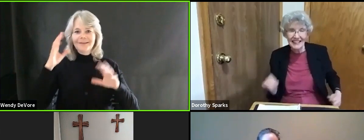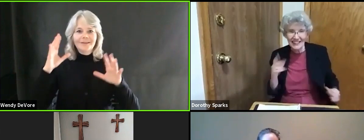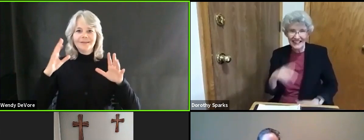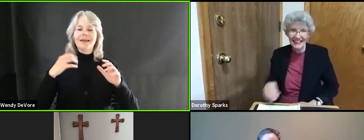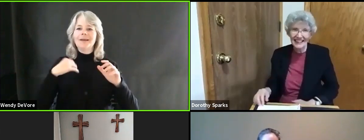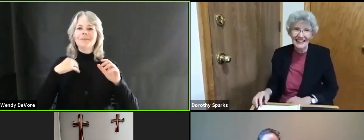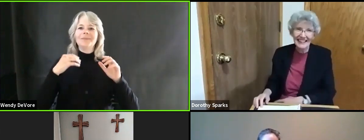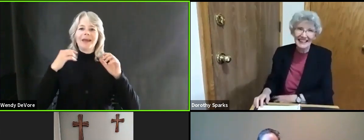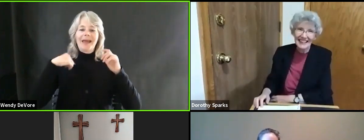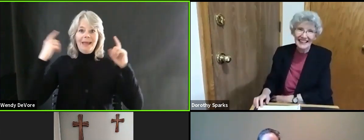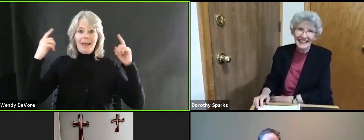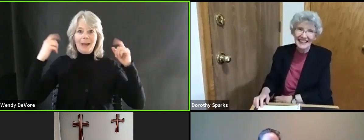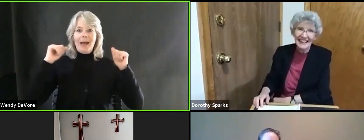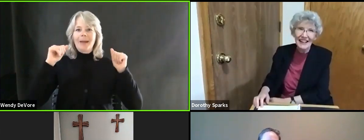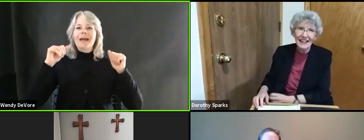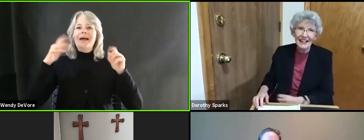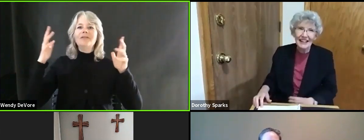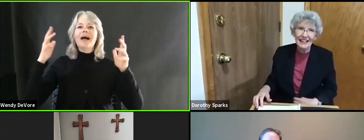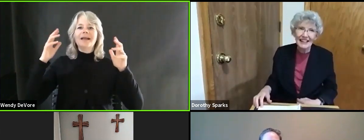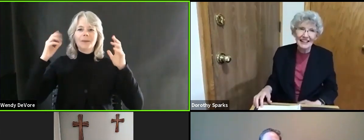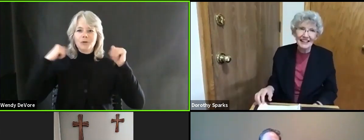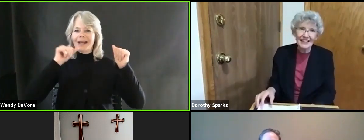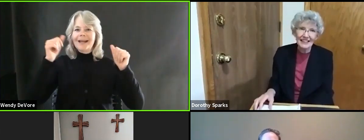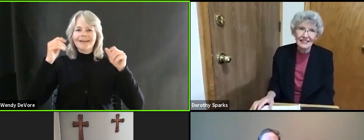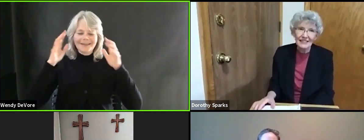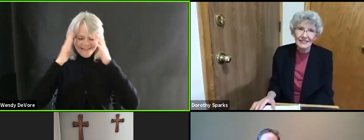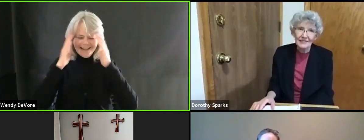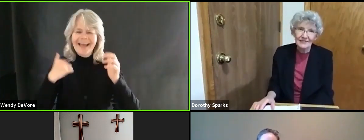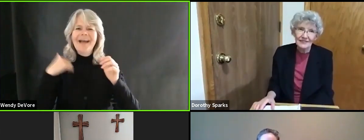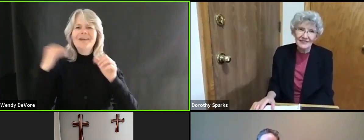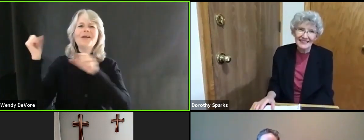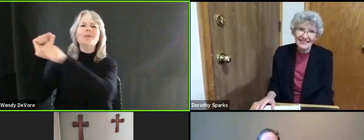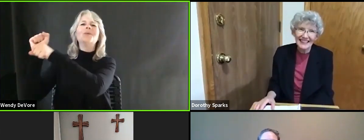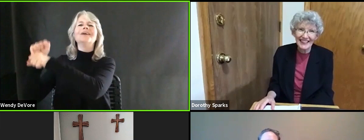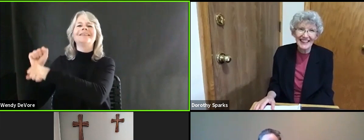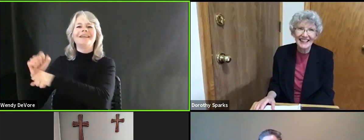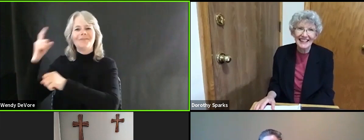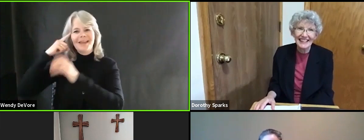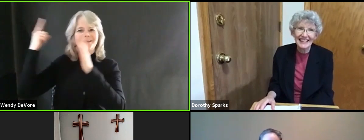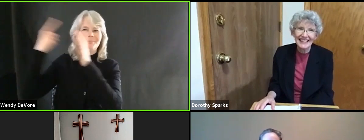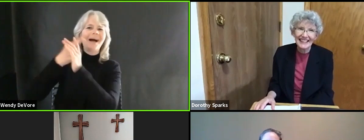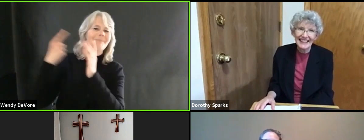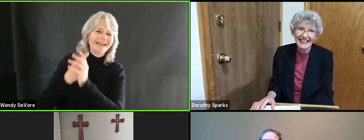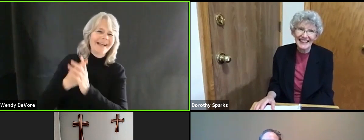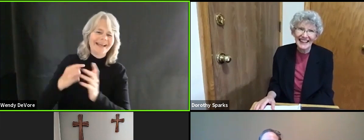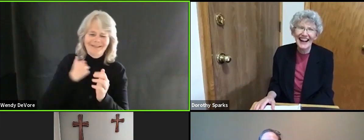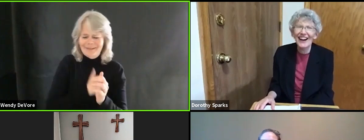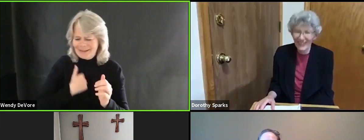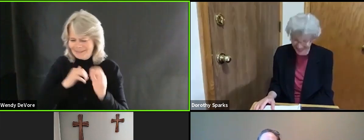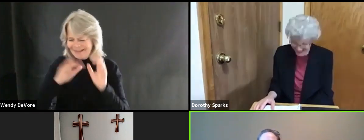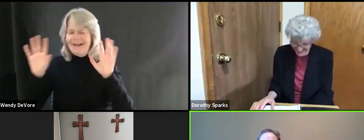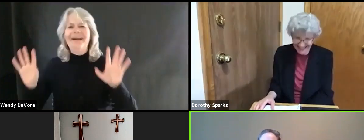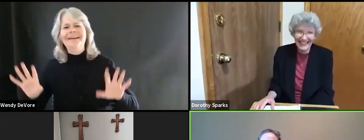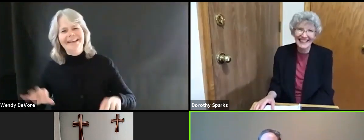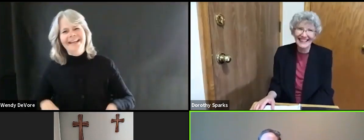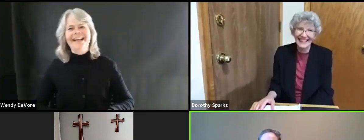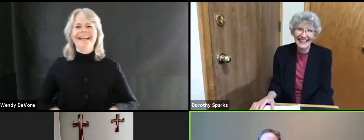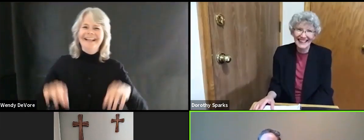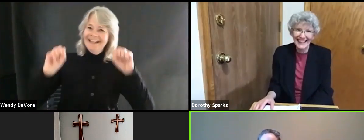mind is just, I have a lot. I'm trying not to have other work stuff that's popping in.